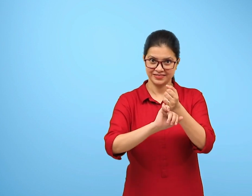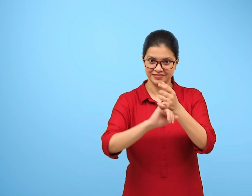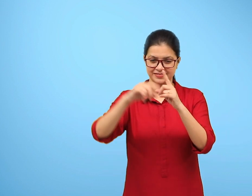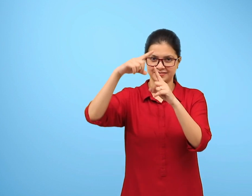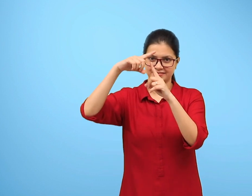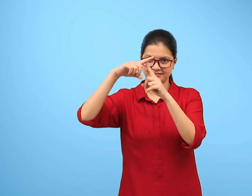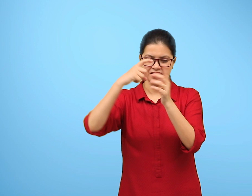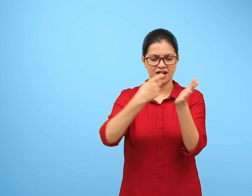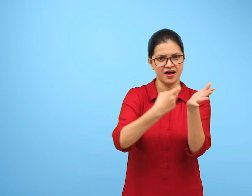streamlined,